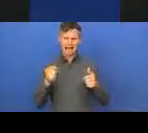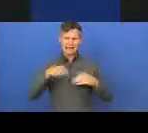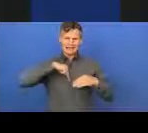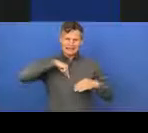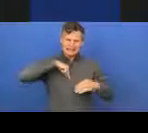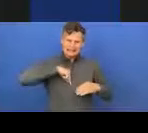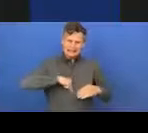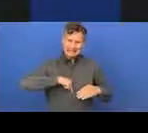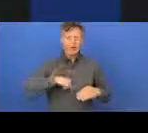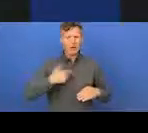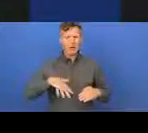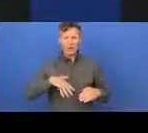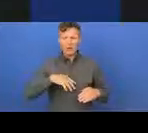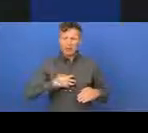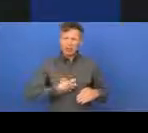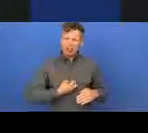and longer